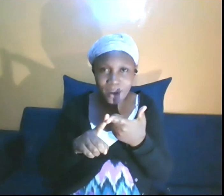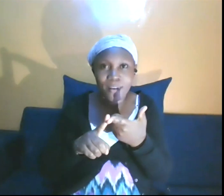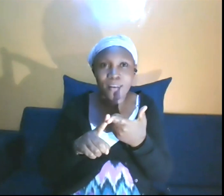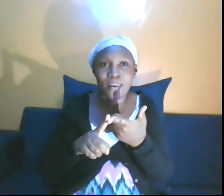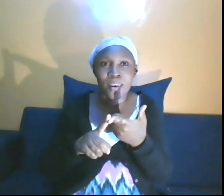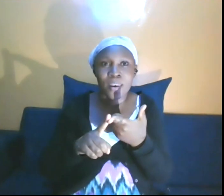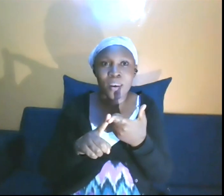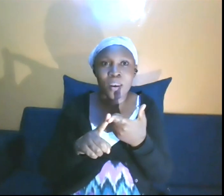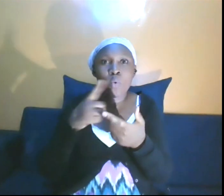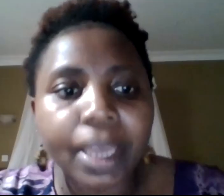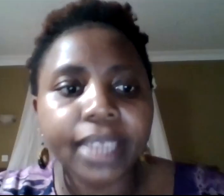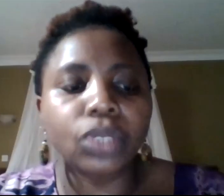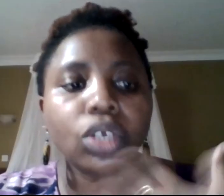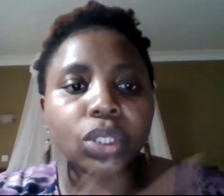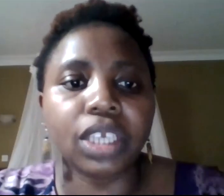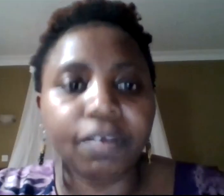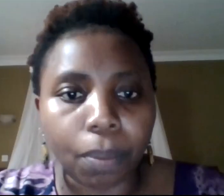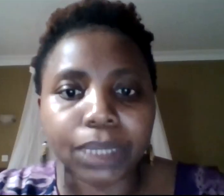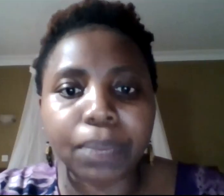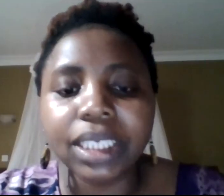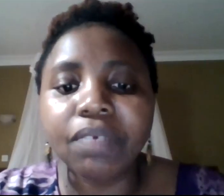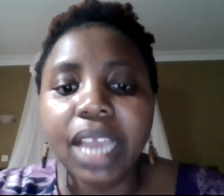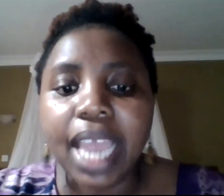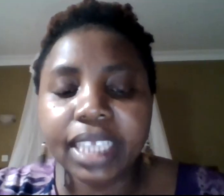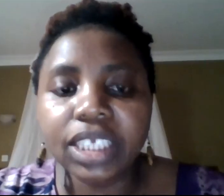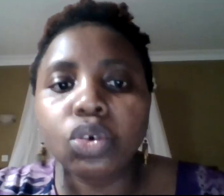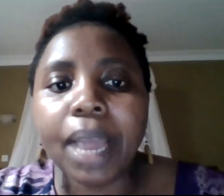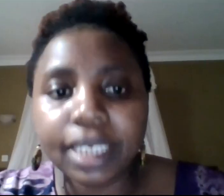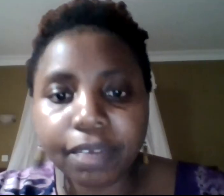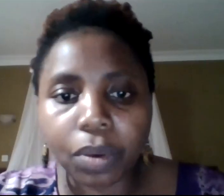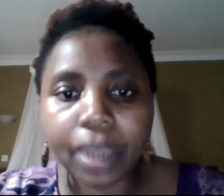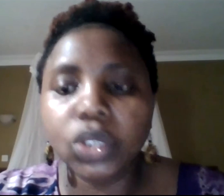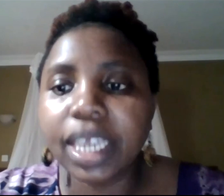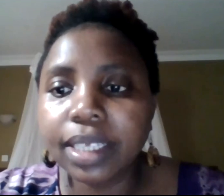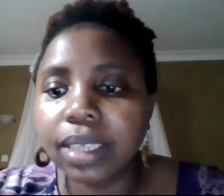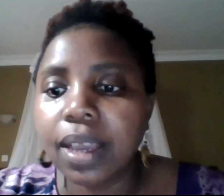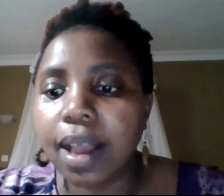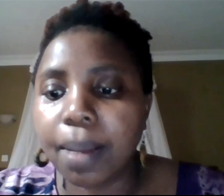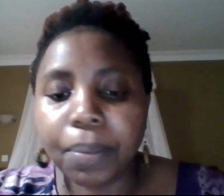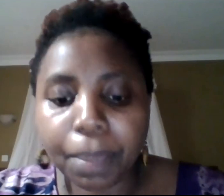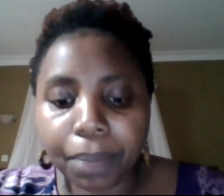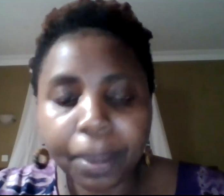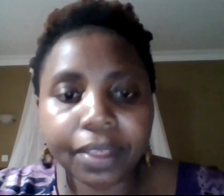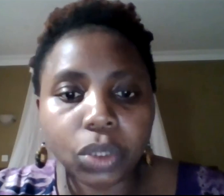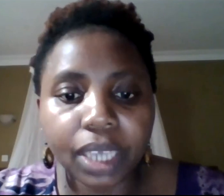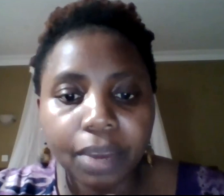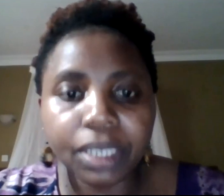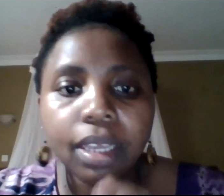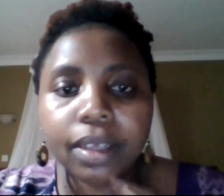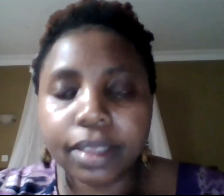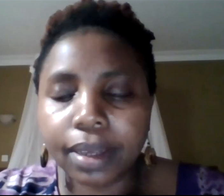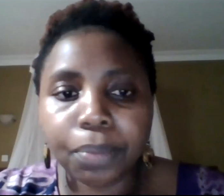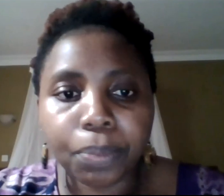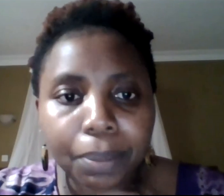invite you to share in the comments to also give your perspective. And just to remind everyone, today's the paper that we are